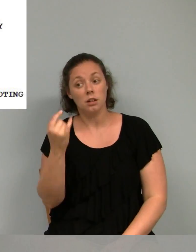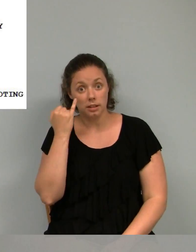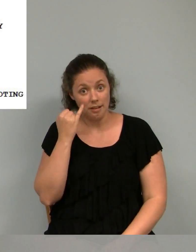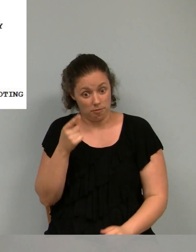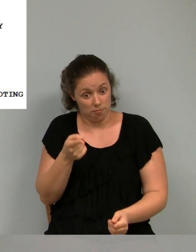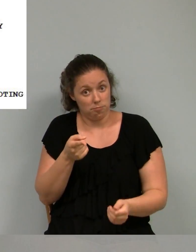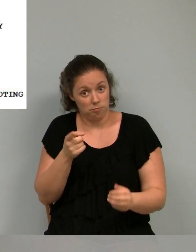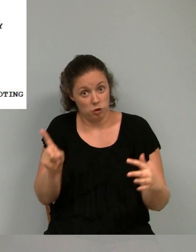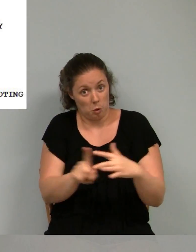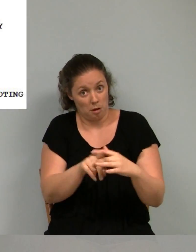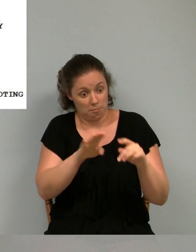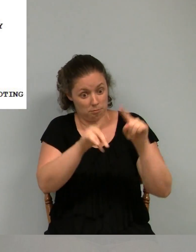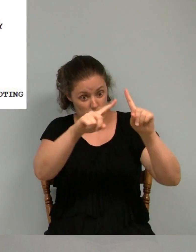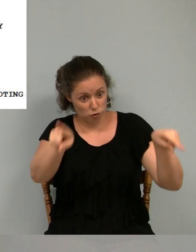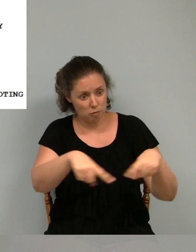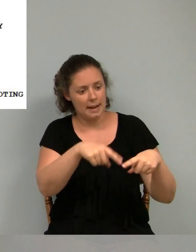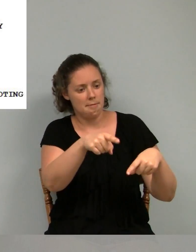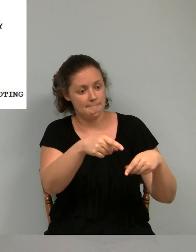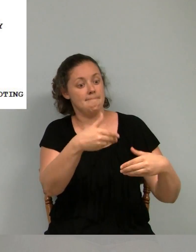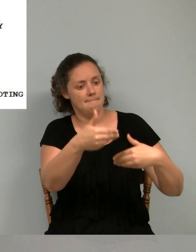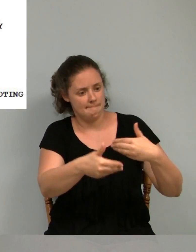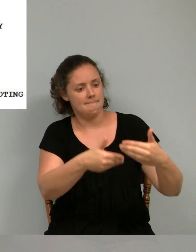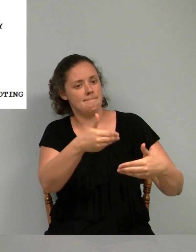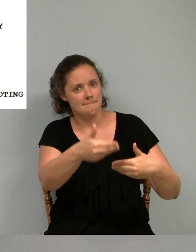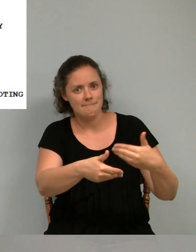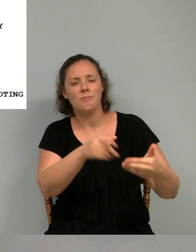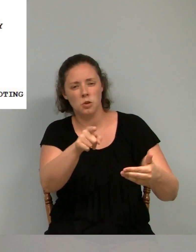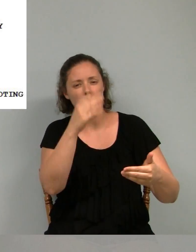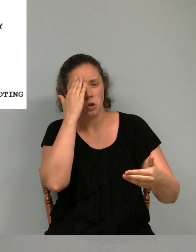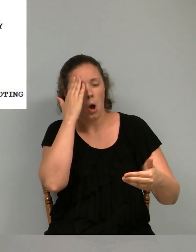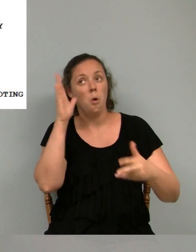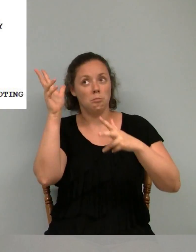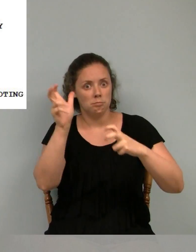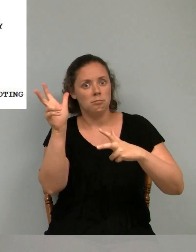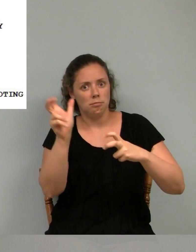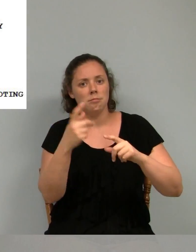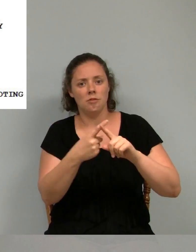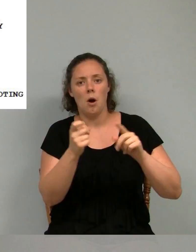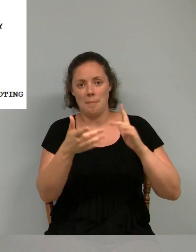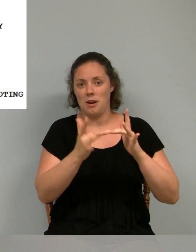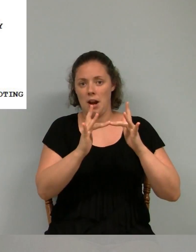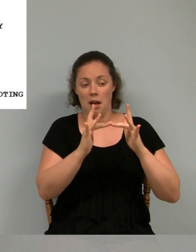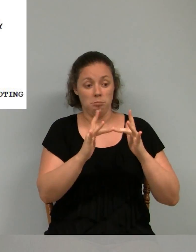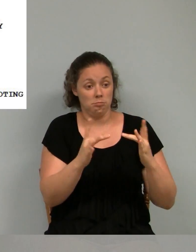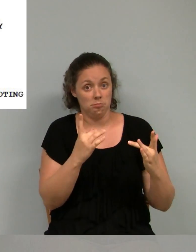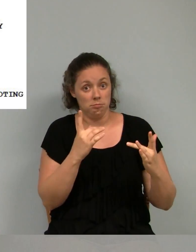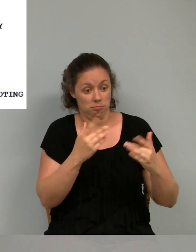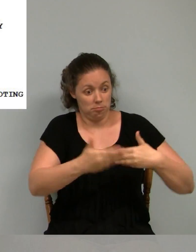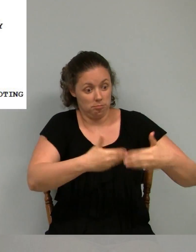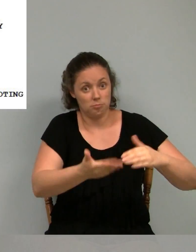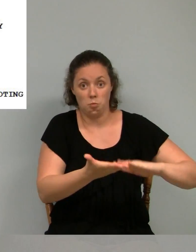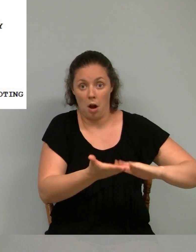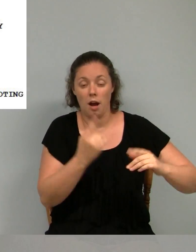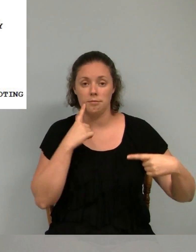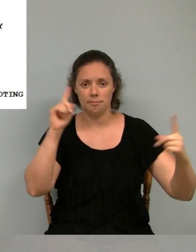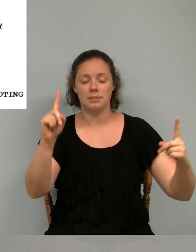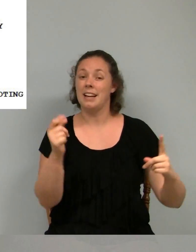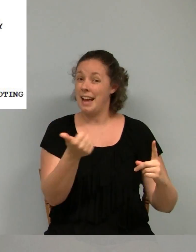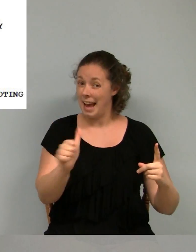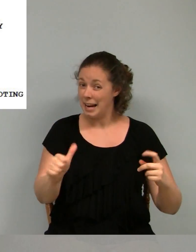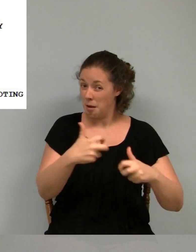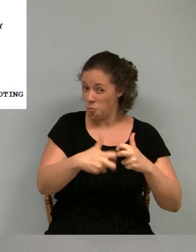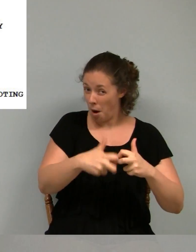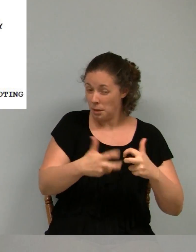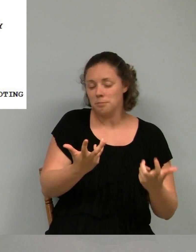advancing, we know they're being collected from Internet and the program is running. Any problems will be in the remainder